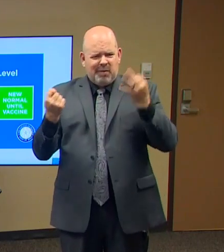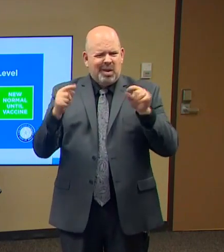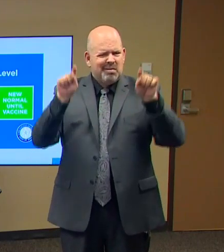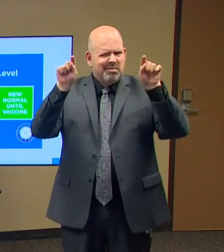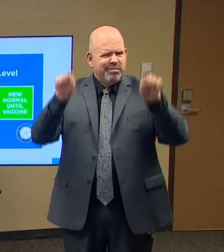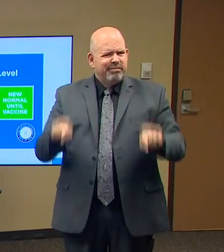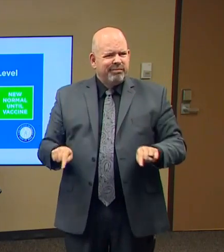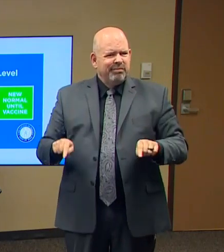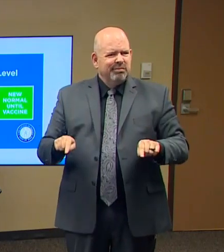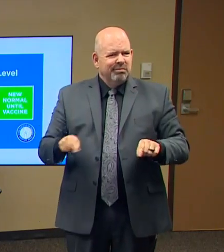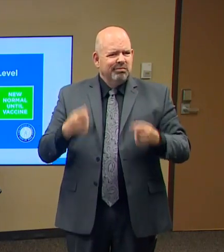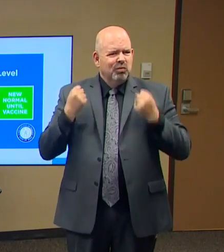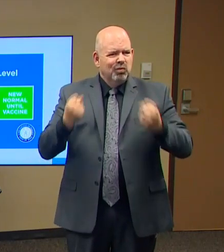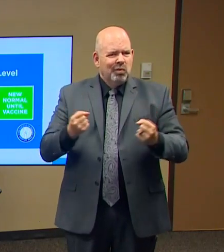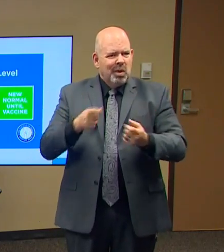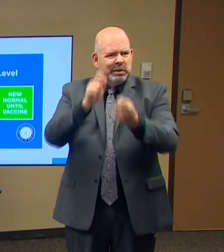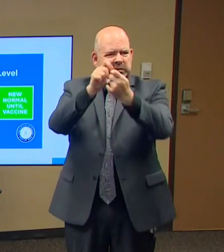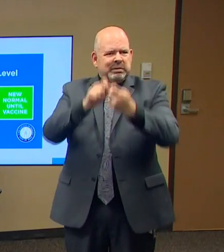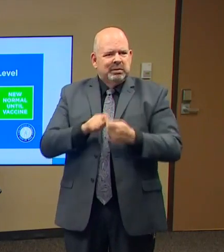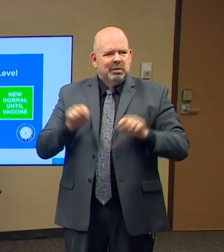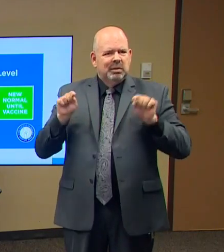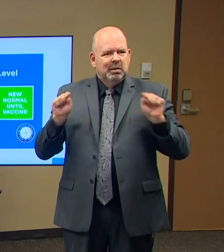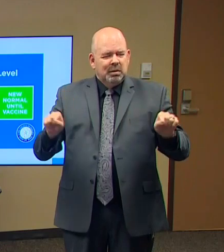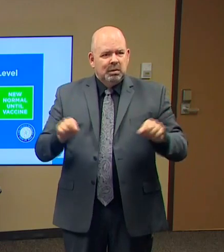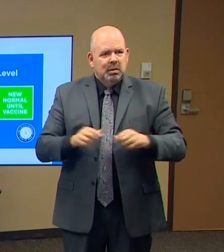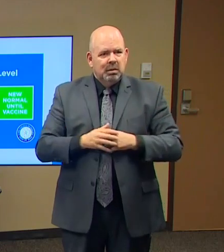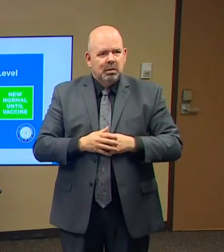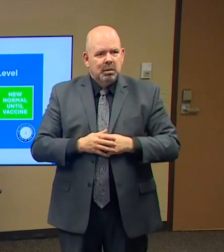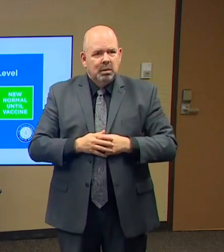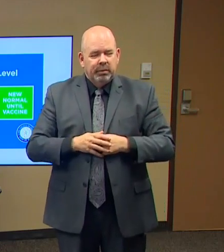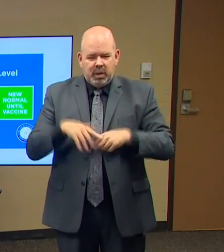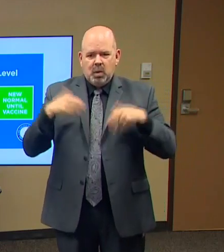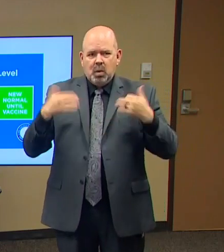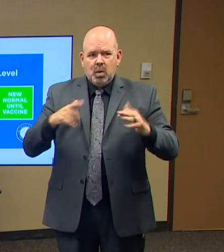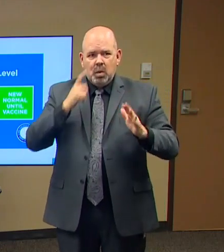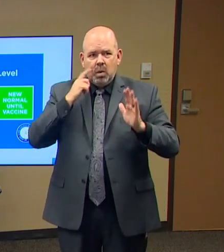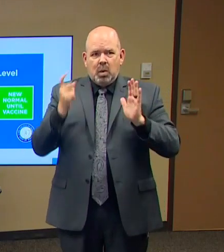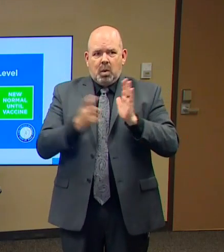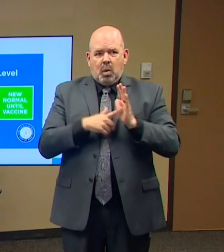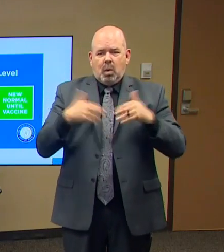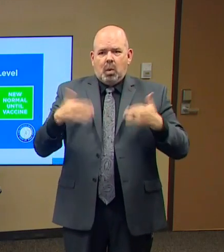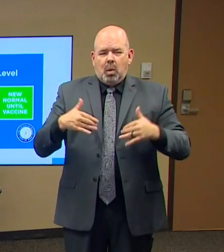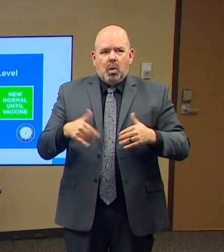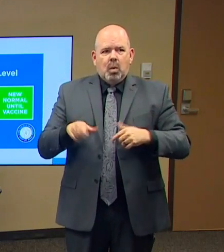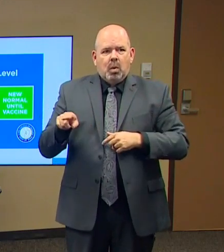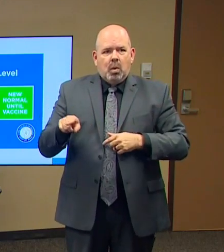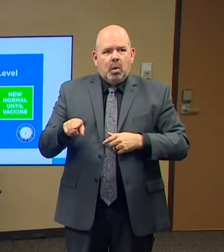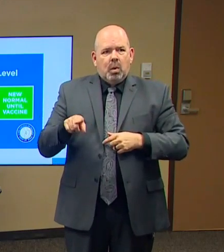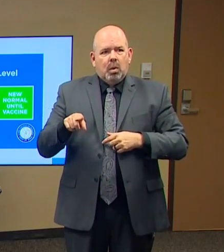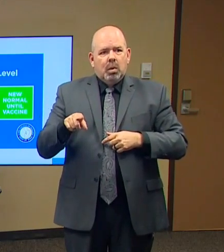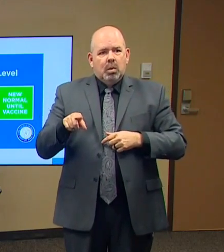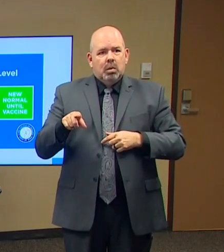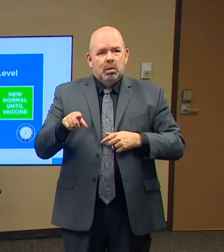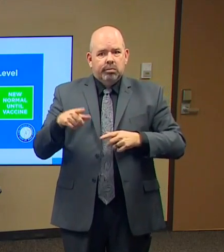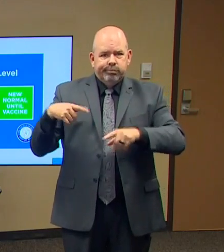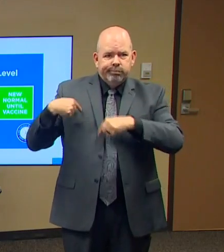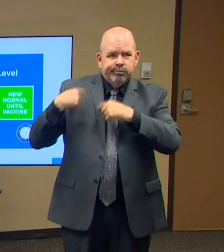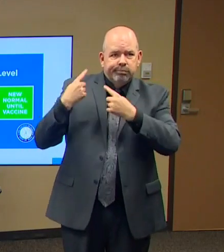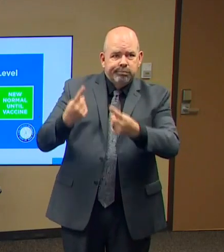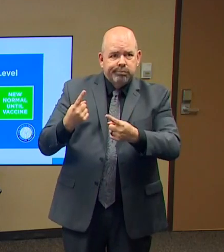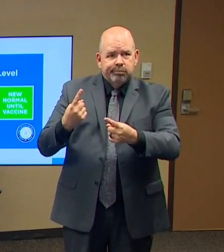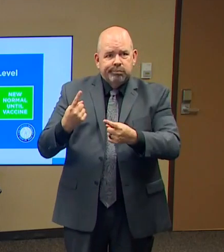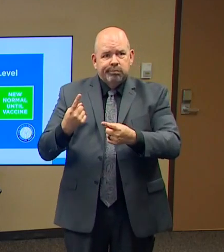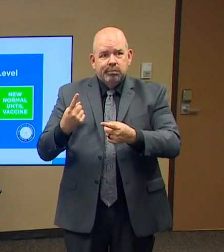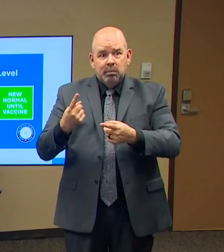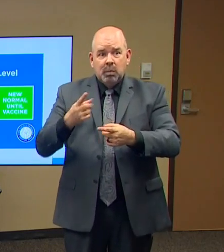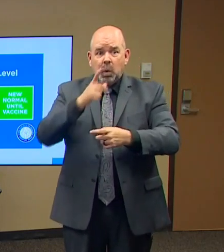that are, maybe aligned with the persons that are participating in those. But, we don't know, and we're not going to report